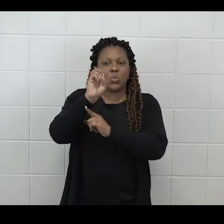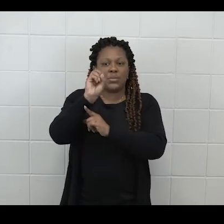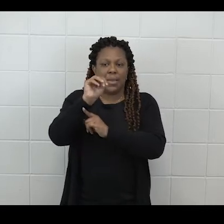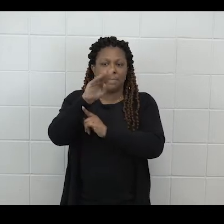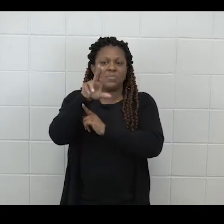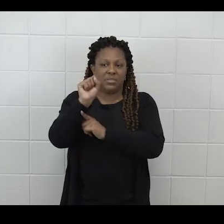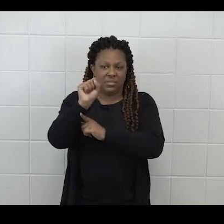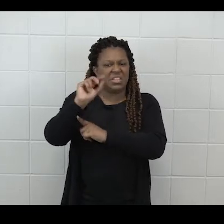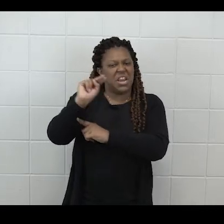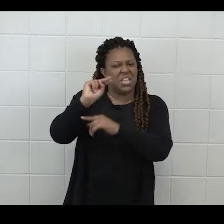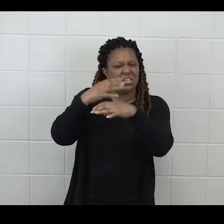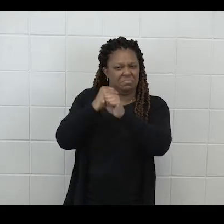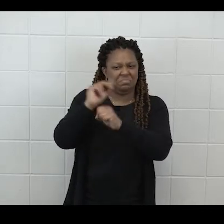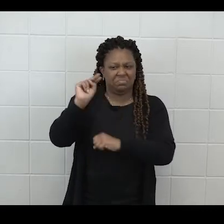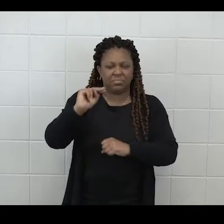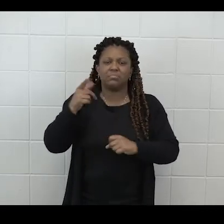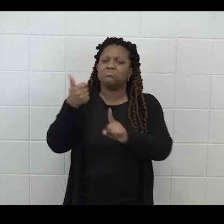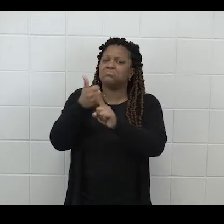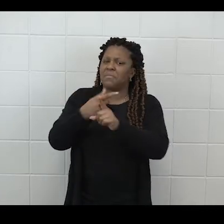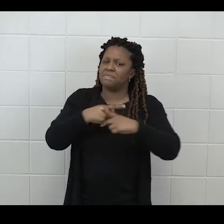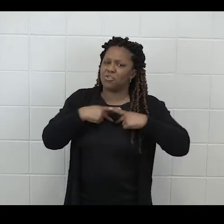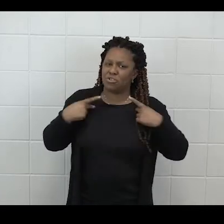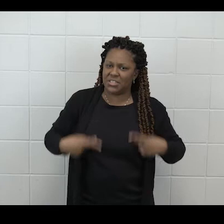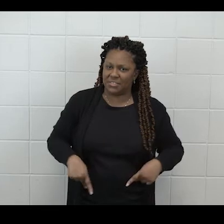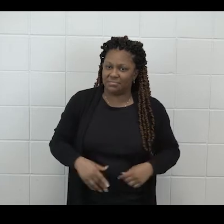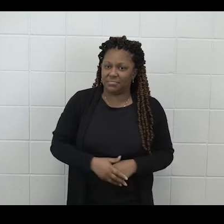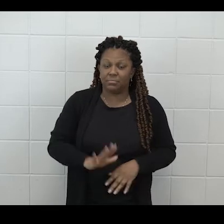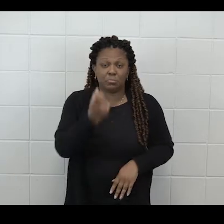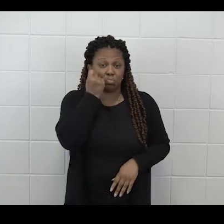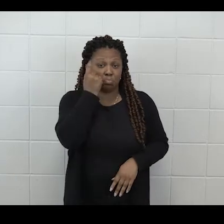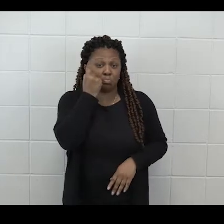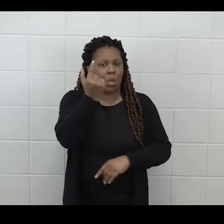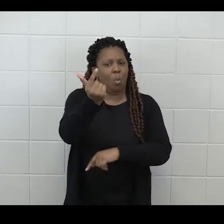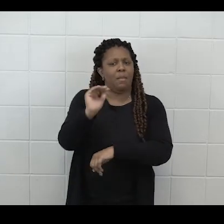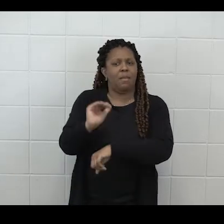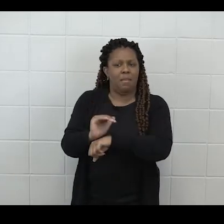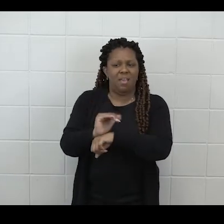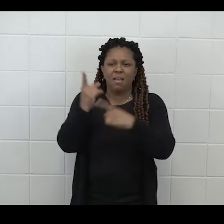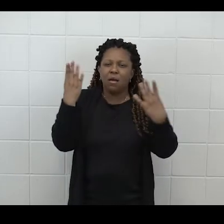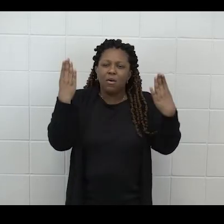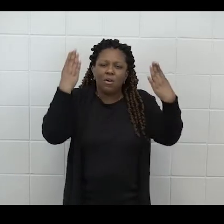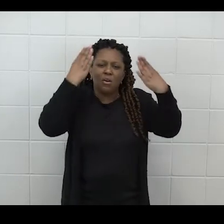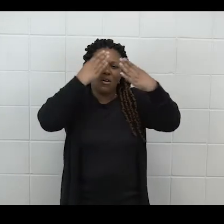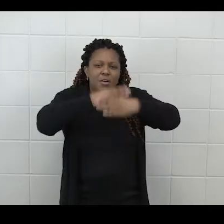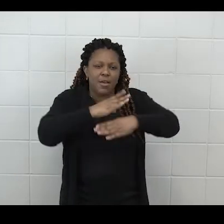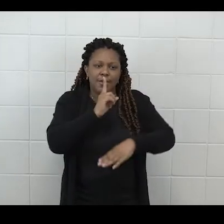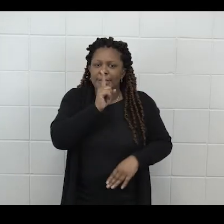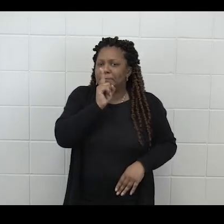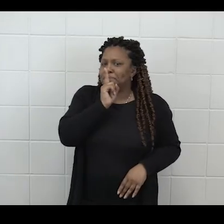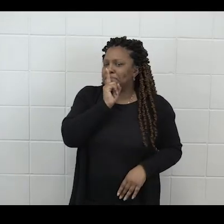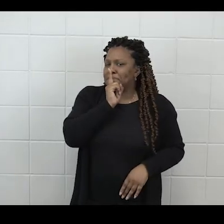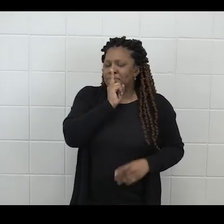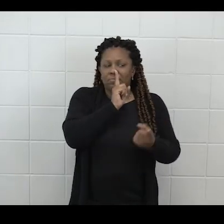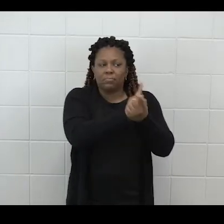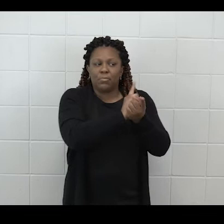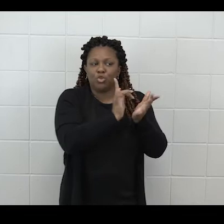Jews. He came to Jesus by night and said to him, "Rabbi, we know that you are a teacher who